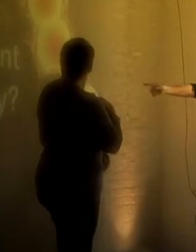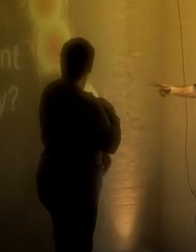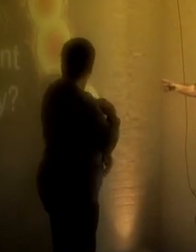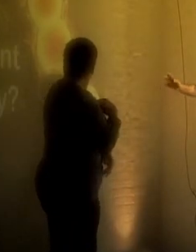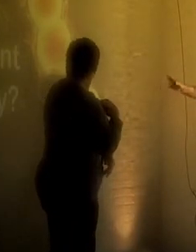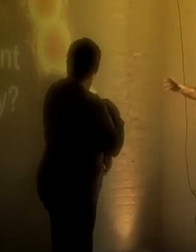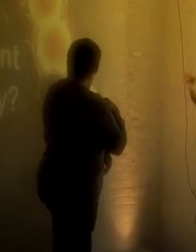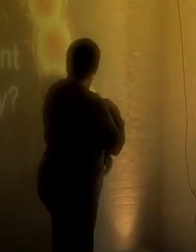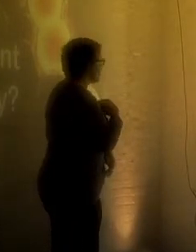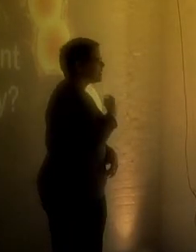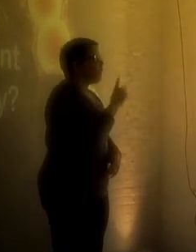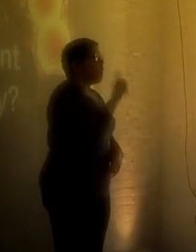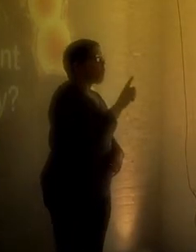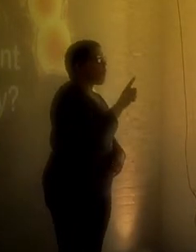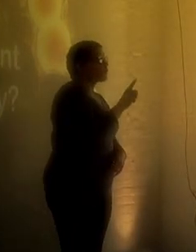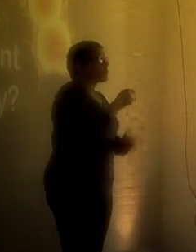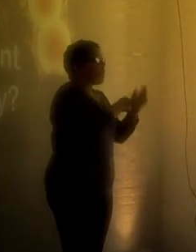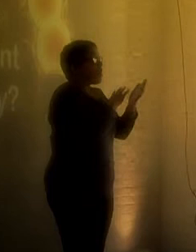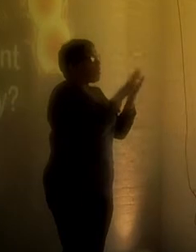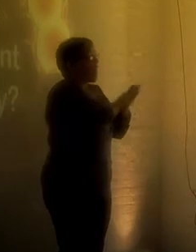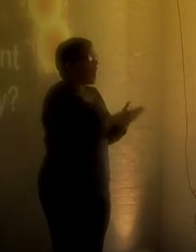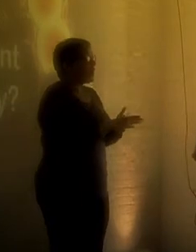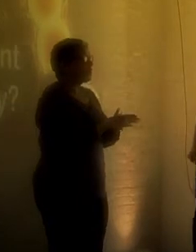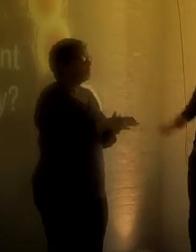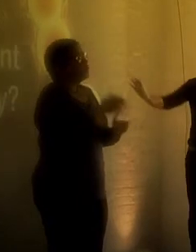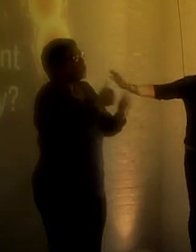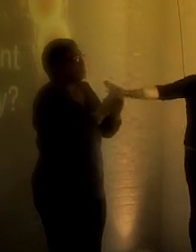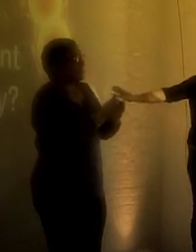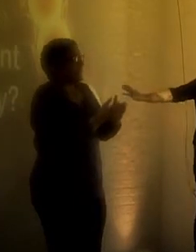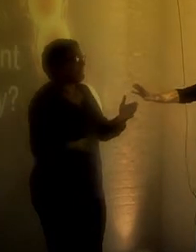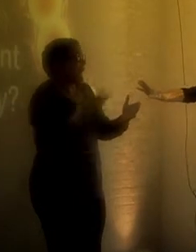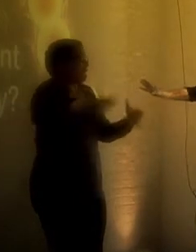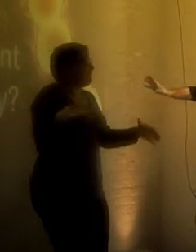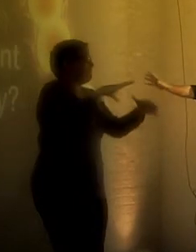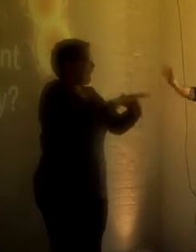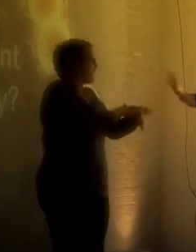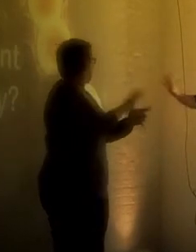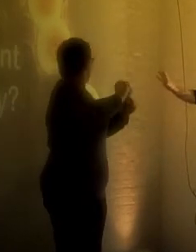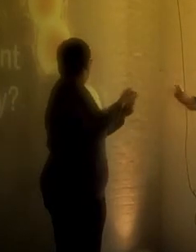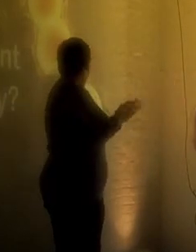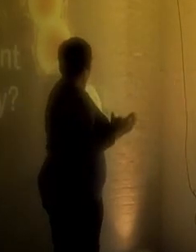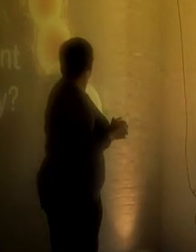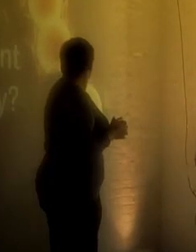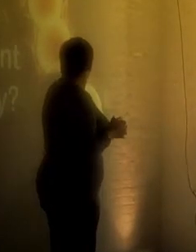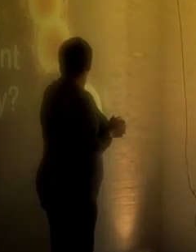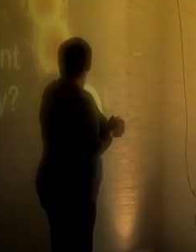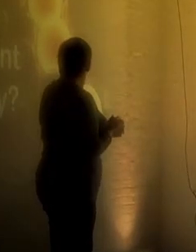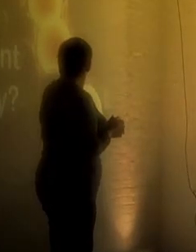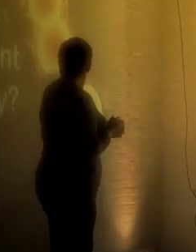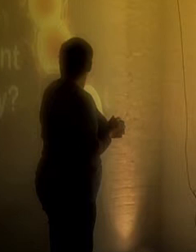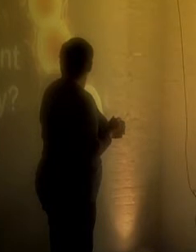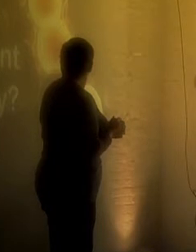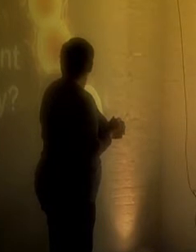the and point fucking, because it makes it, if you really need it to really get some grit, you can whack that in there. But I thought I wouldn't put it on my slide for today. We'll go for the clean